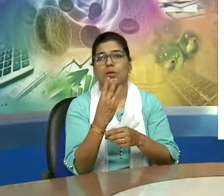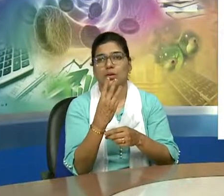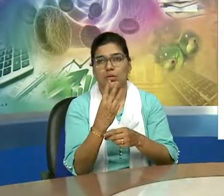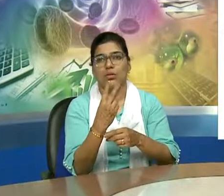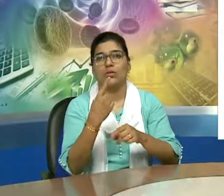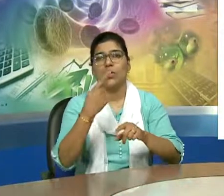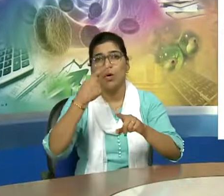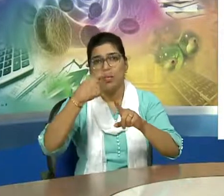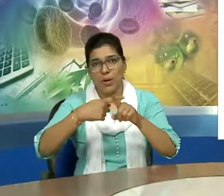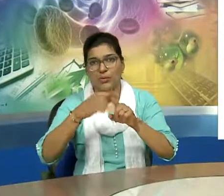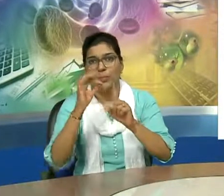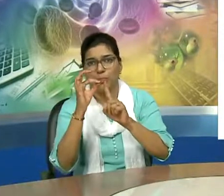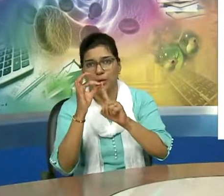NO3 and